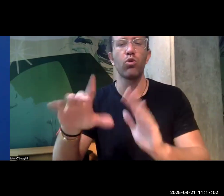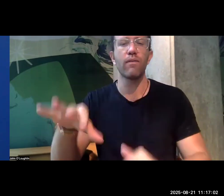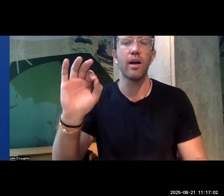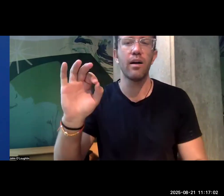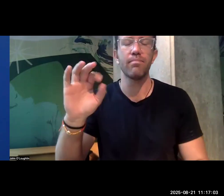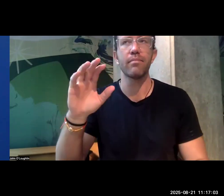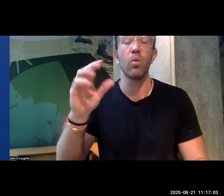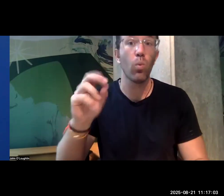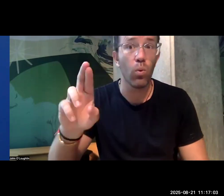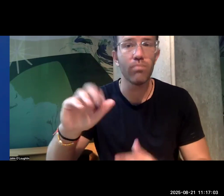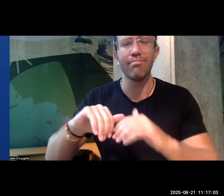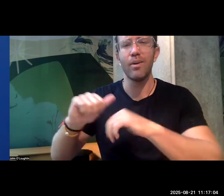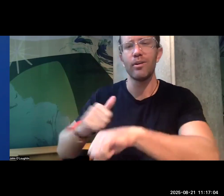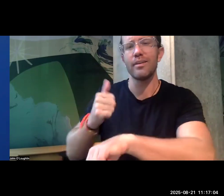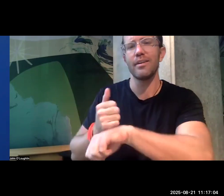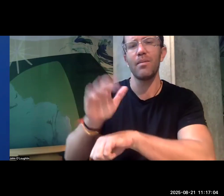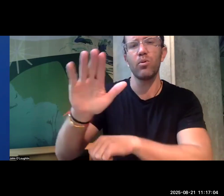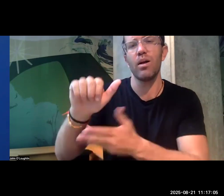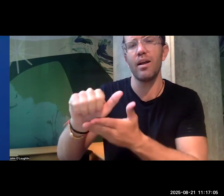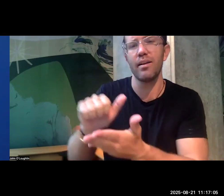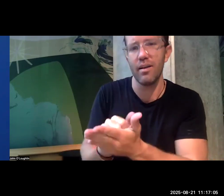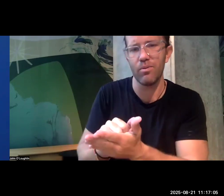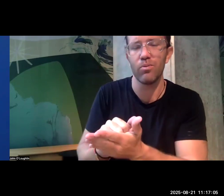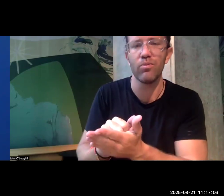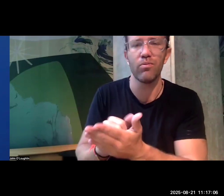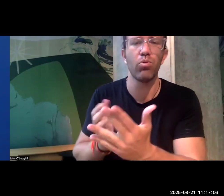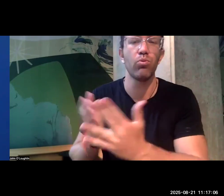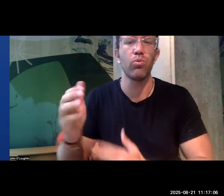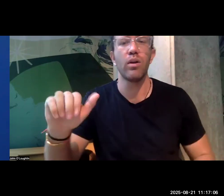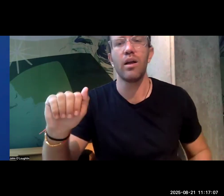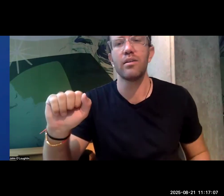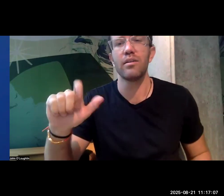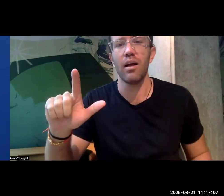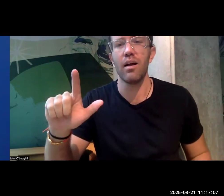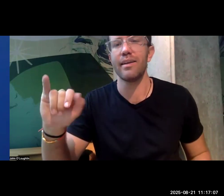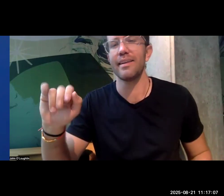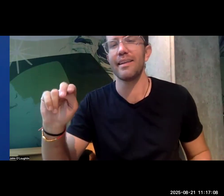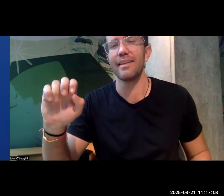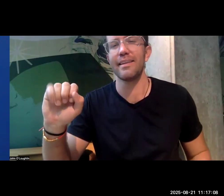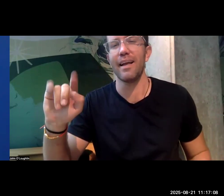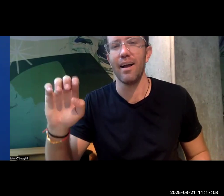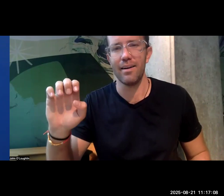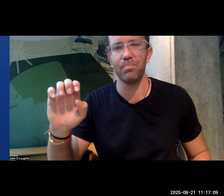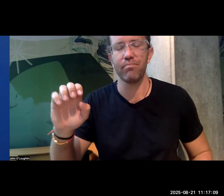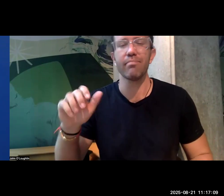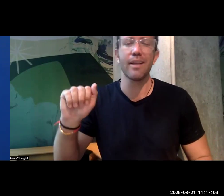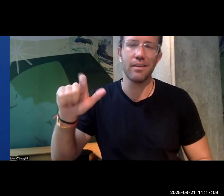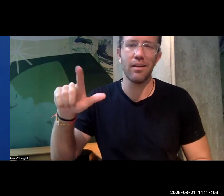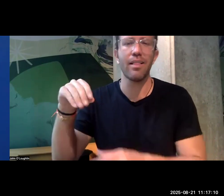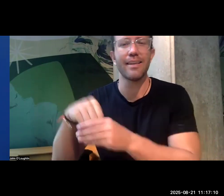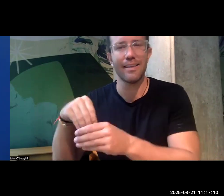then I will show you where to find or how to set up your account through the